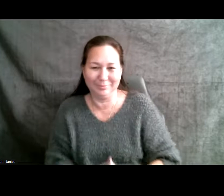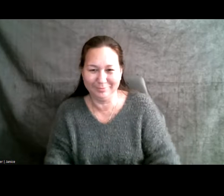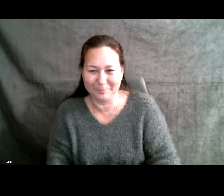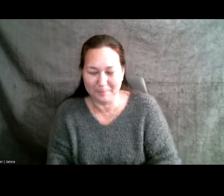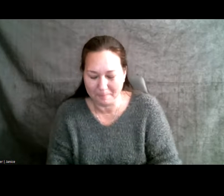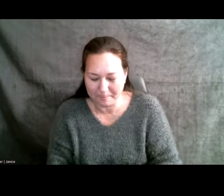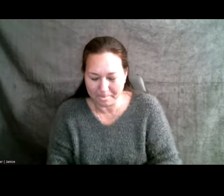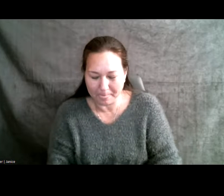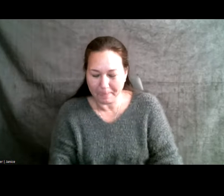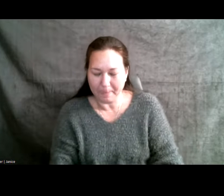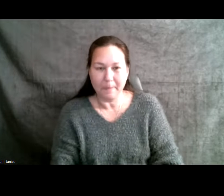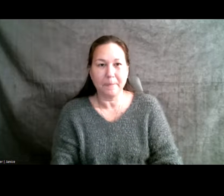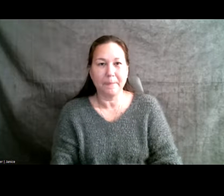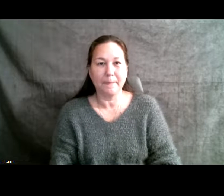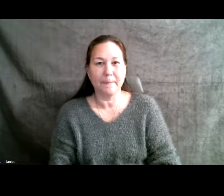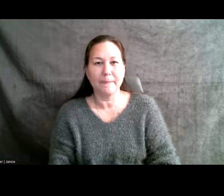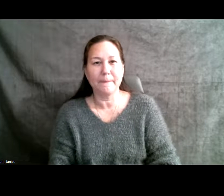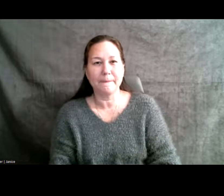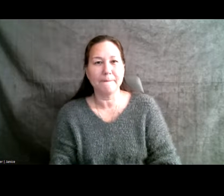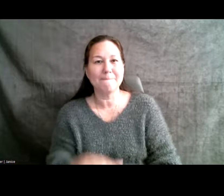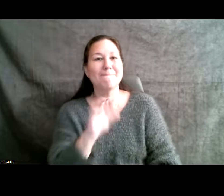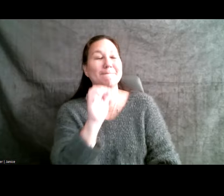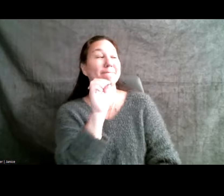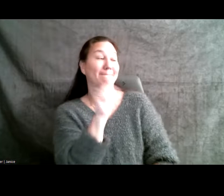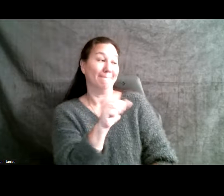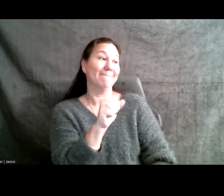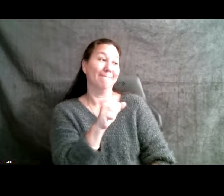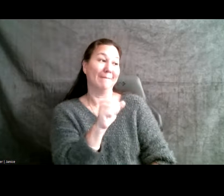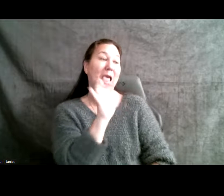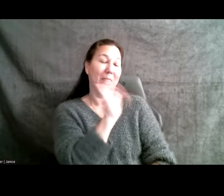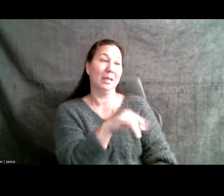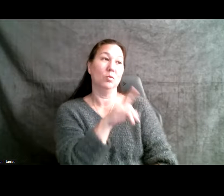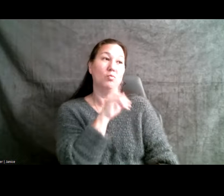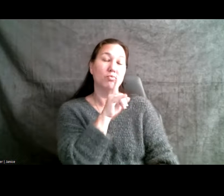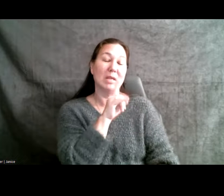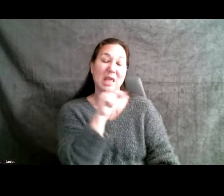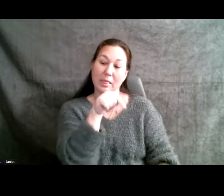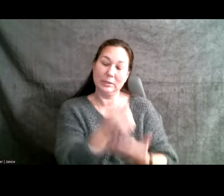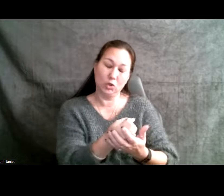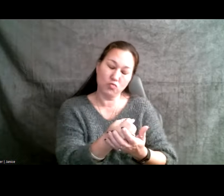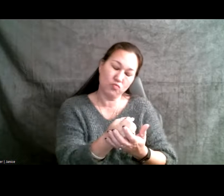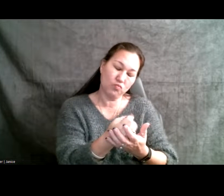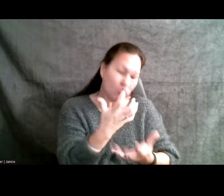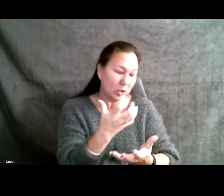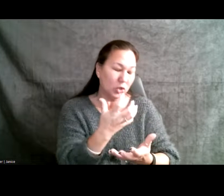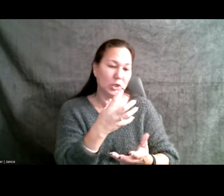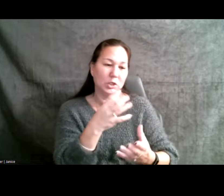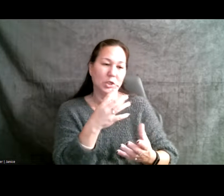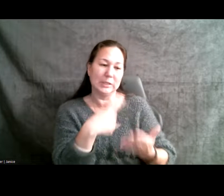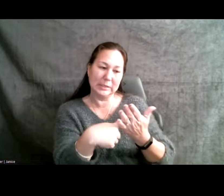I mean, I certainly think that's a really fertile discussion to think about the way in which this